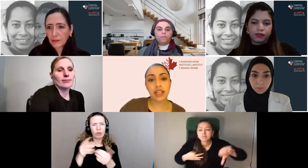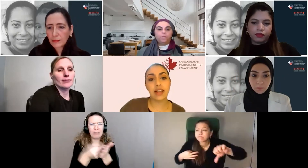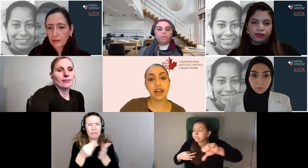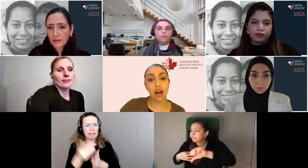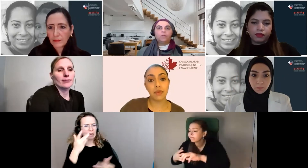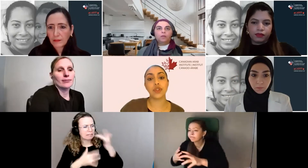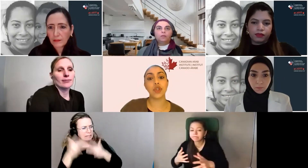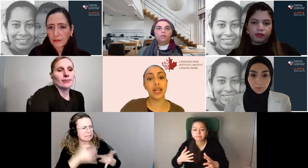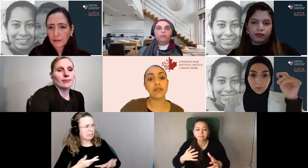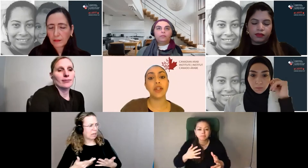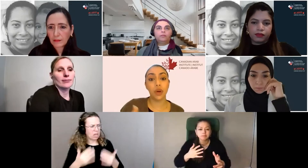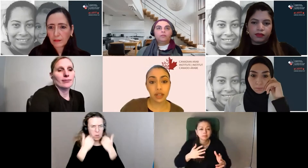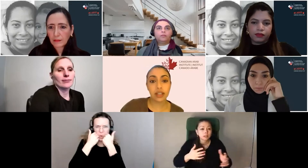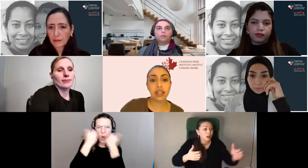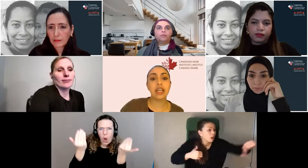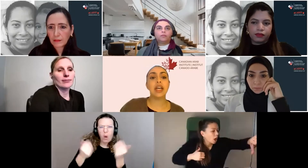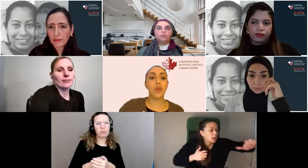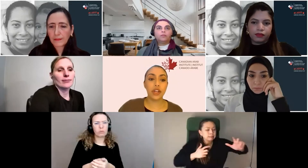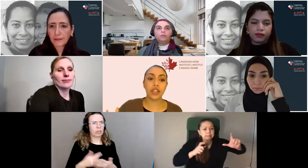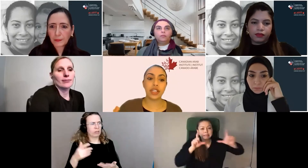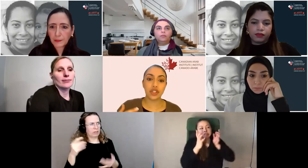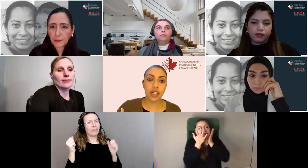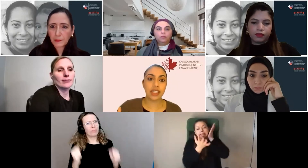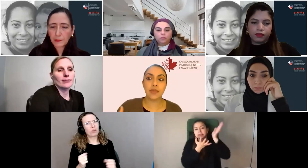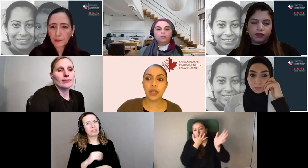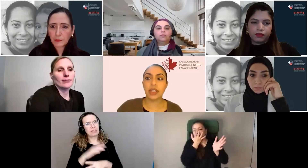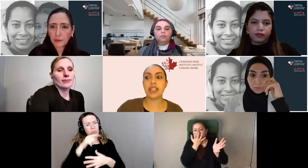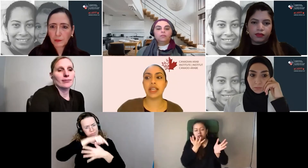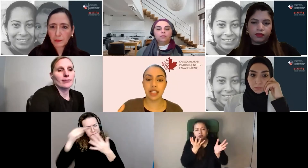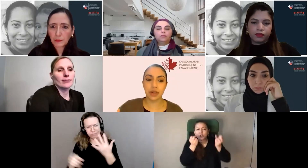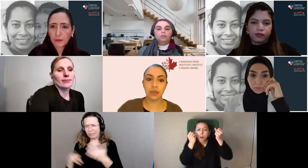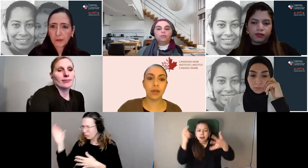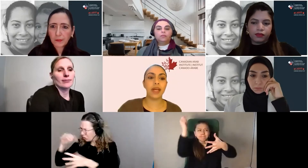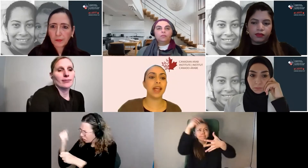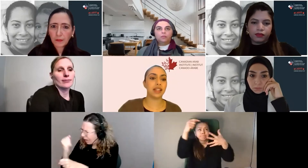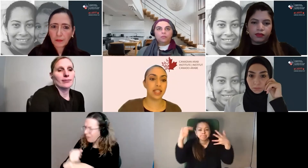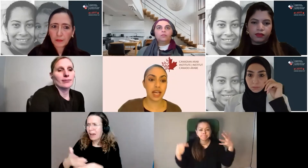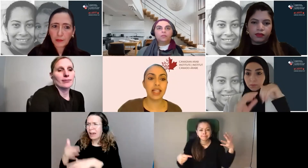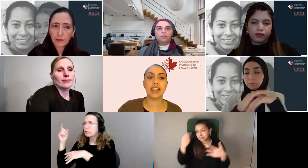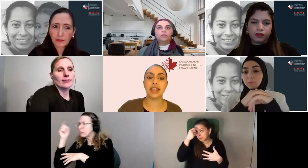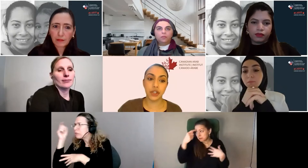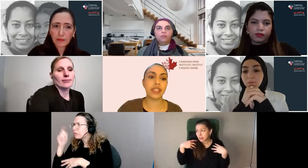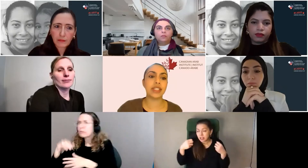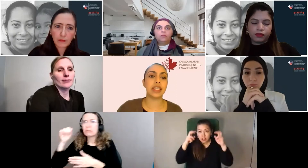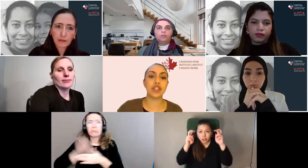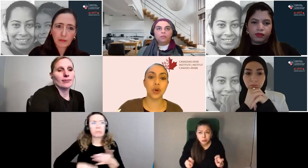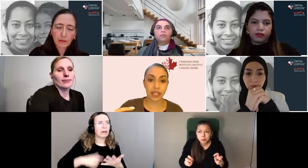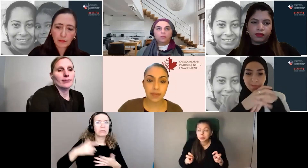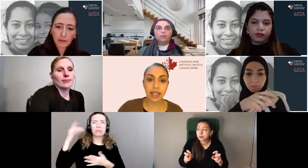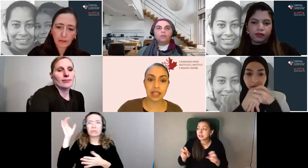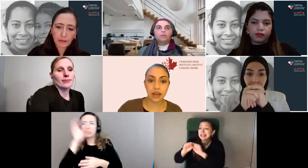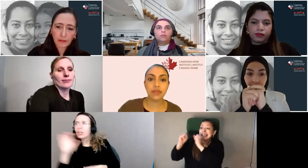humiliation that comes with trying to find work while you're experiencing this unemployment in a society that's increasingly